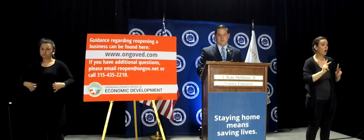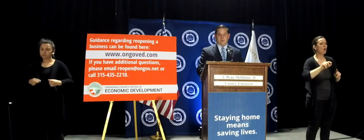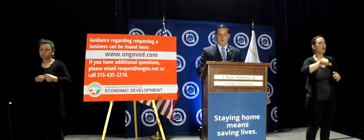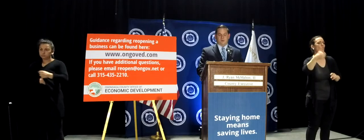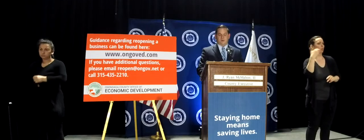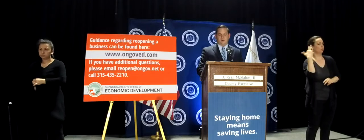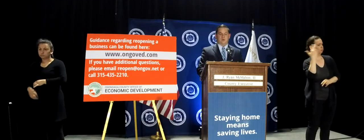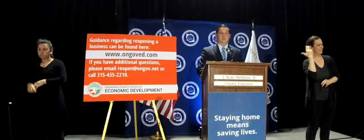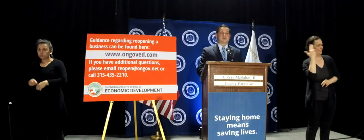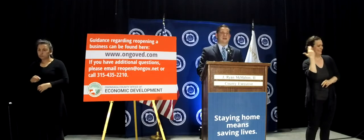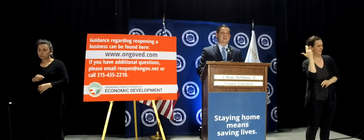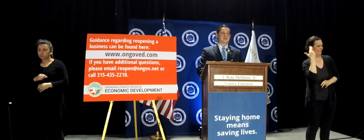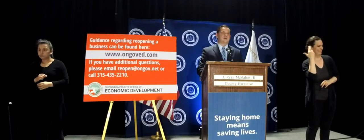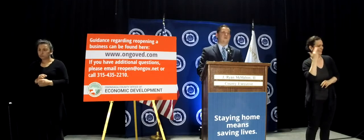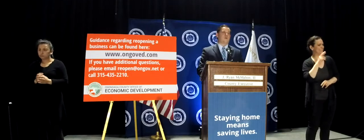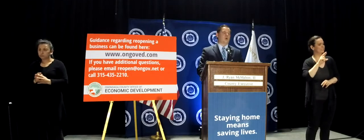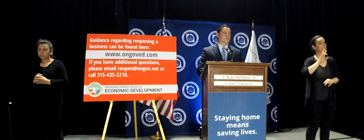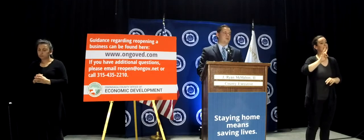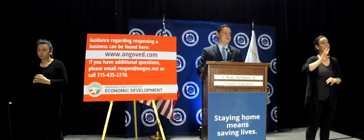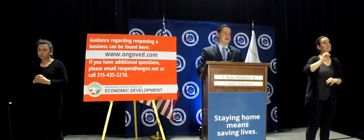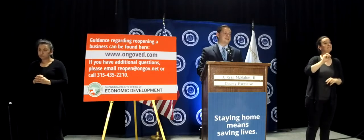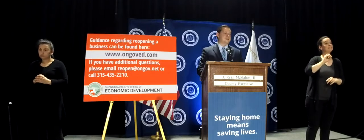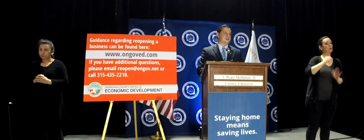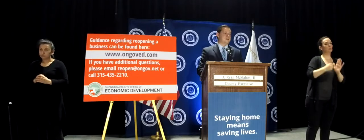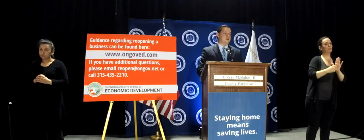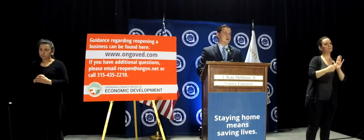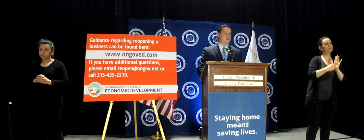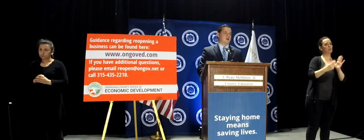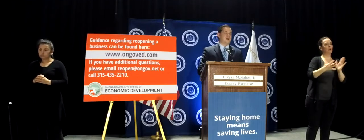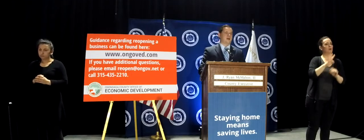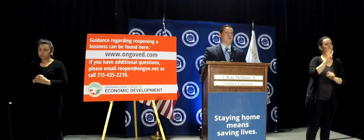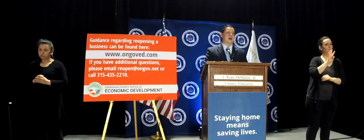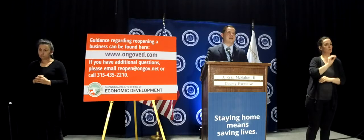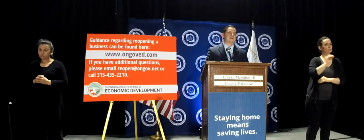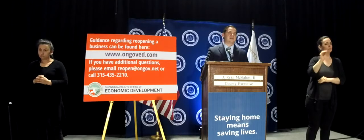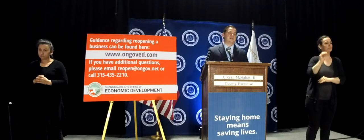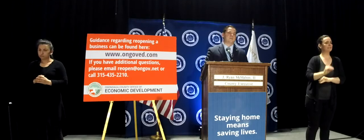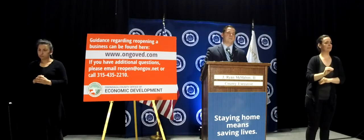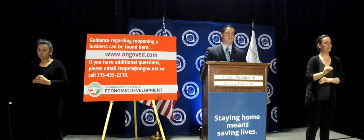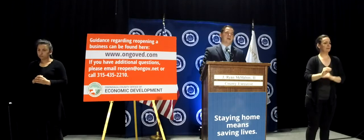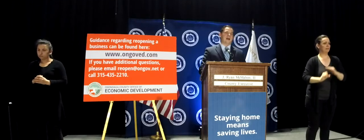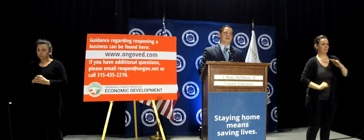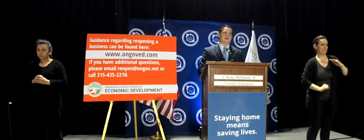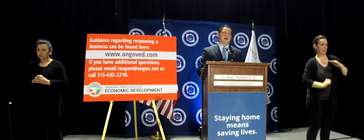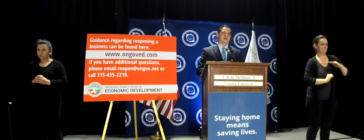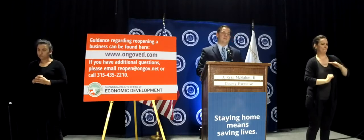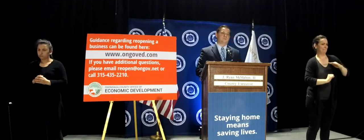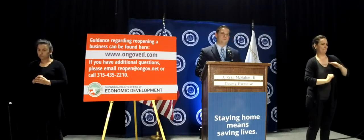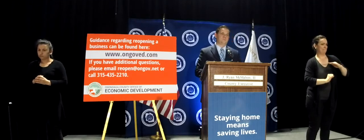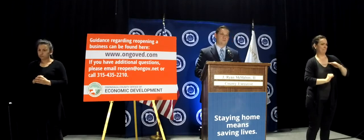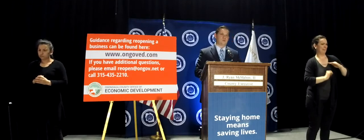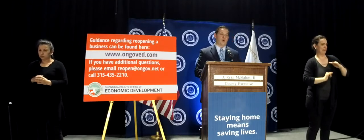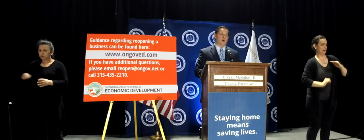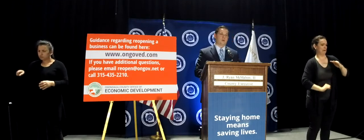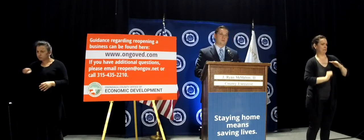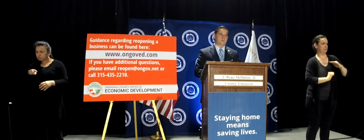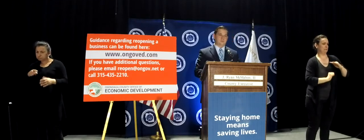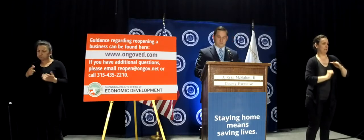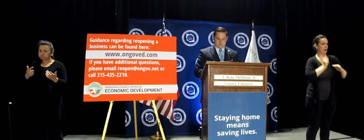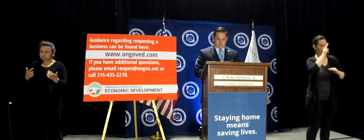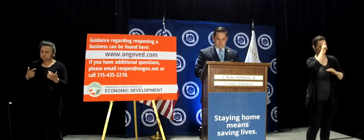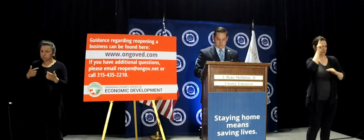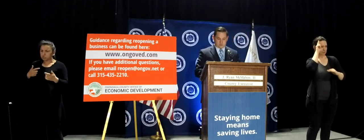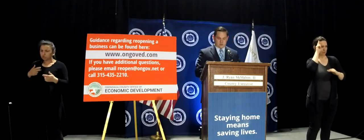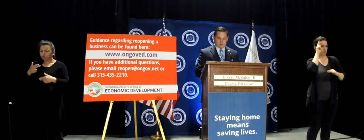70 people represents 4% of our capacity in Onondaga County. 4.